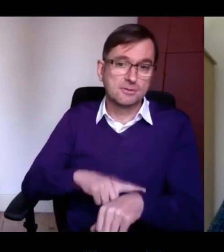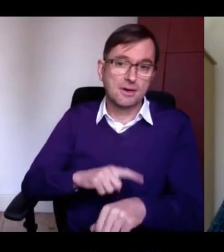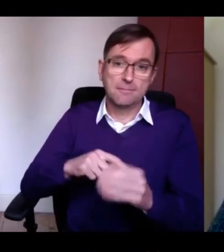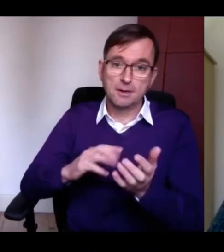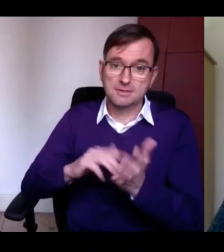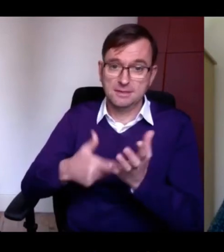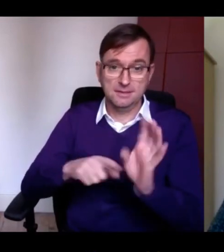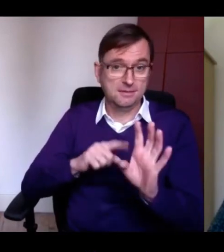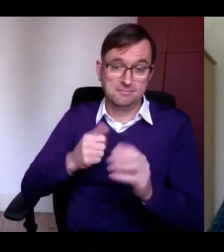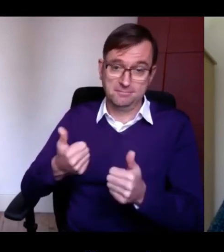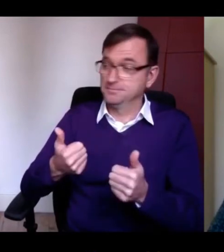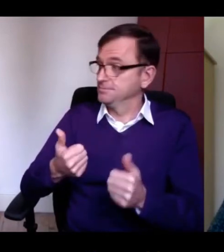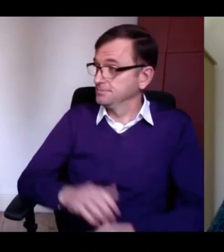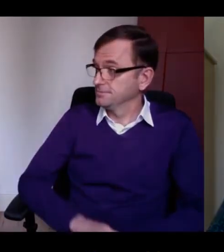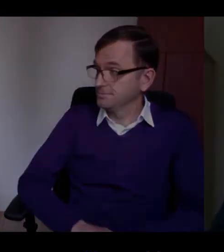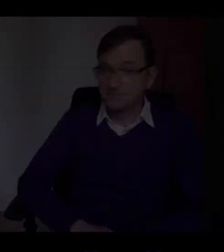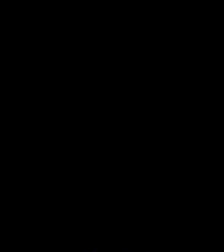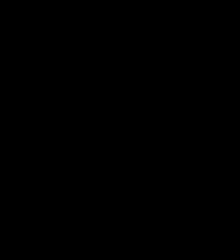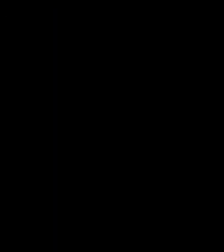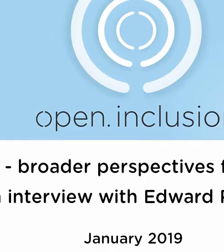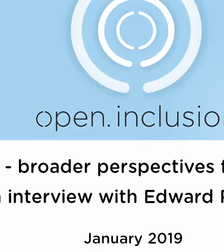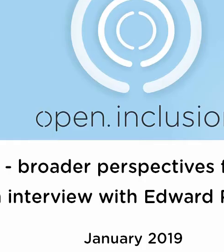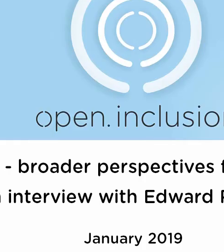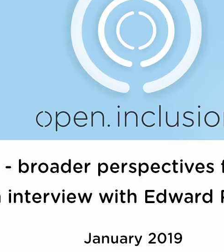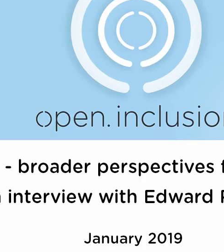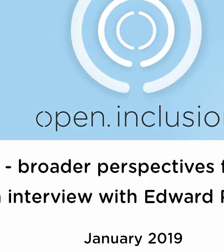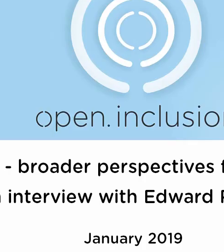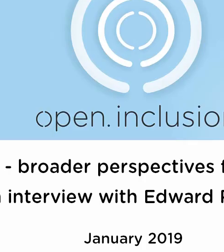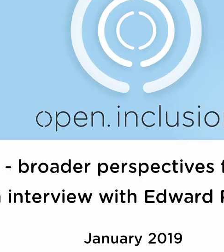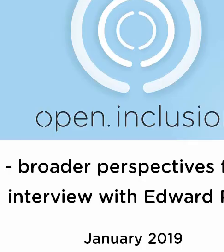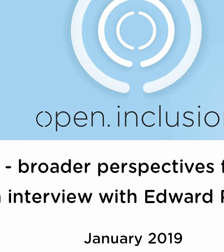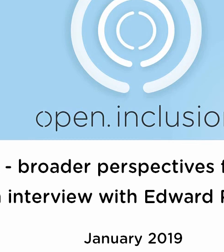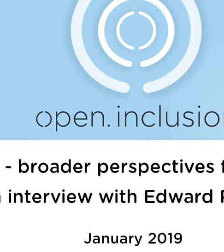No problem. Thank you, Martin, for your time. No problem.